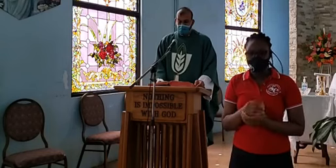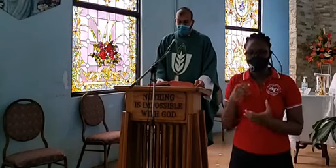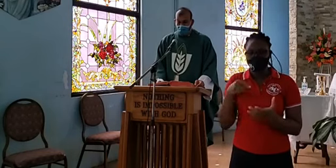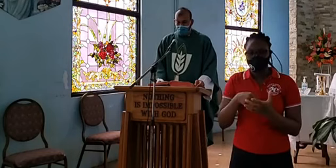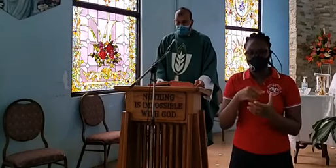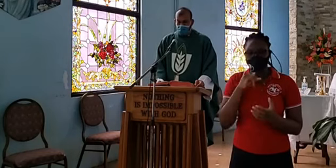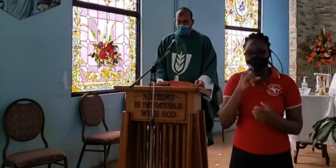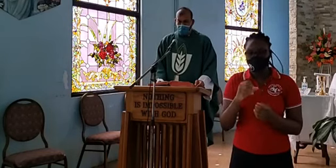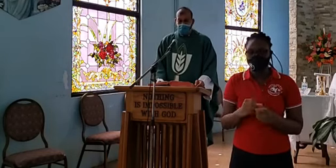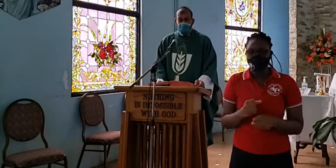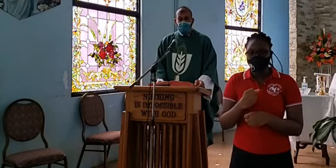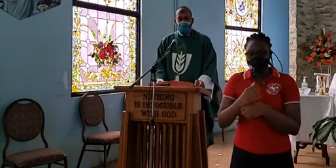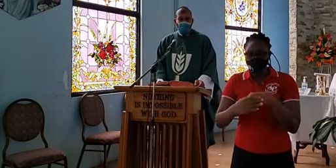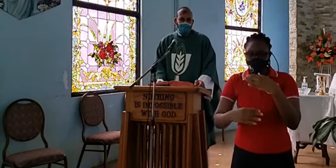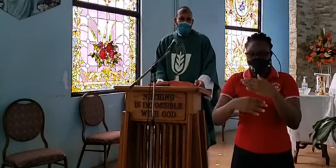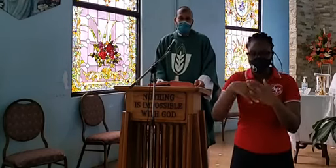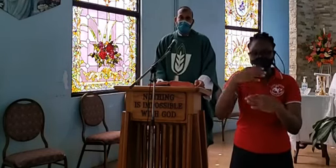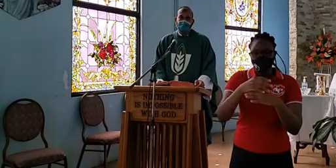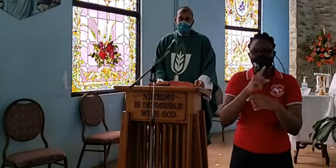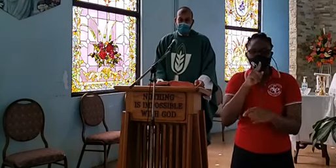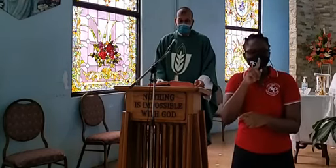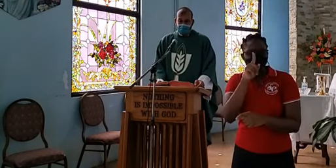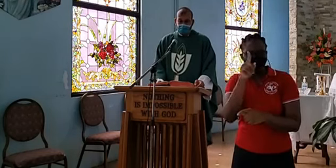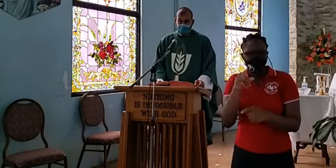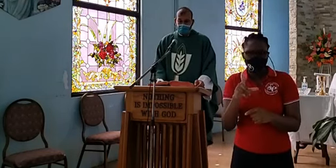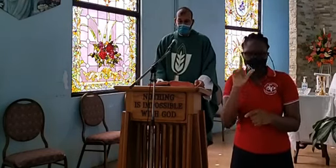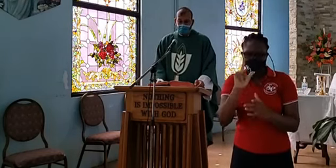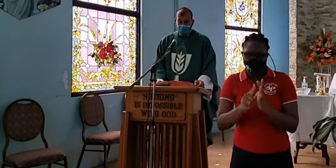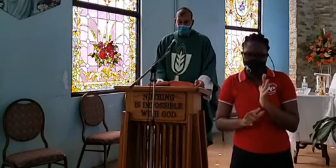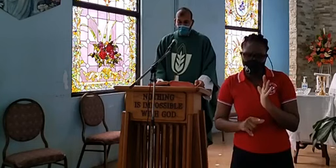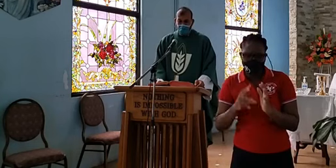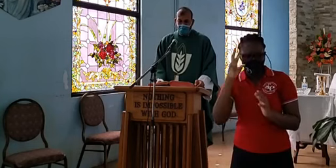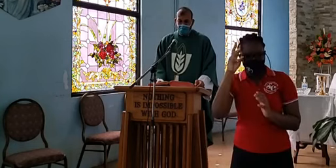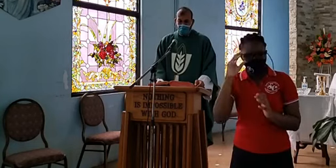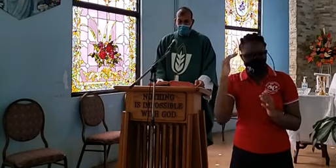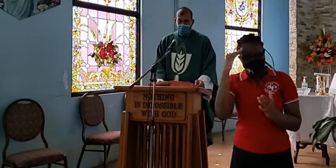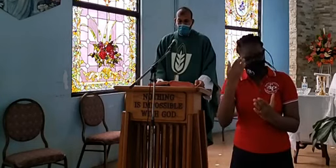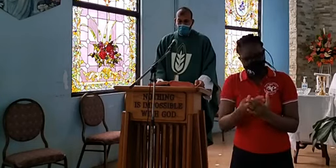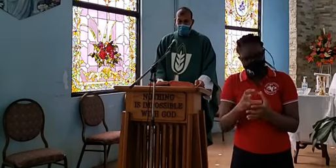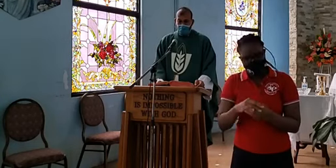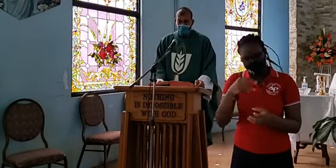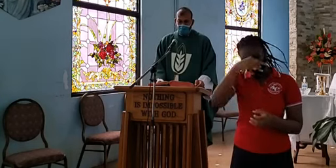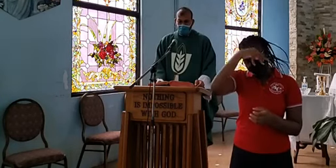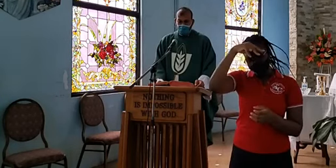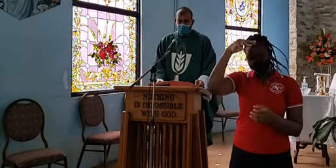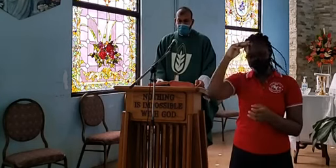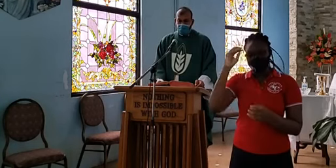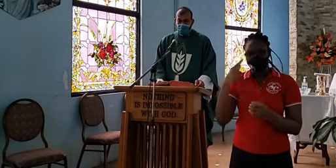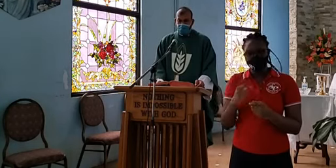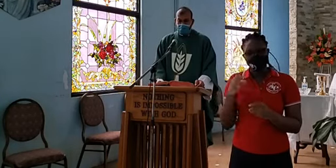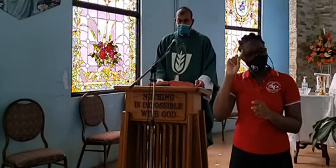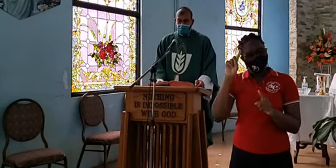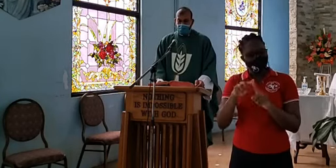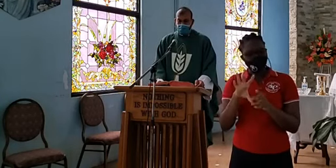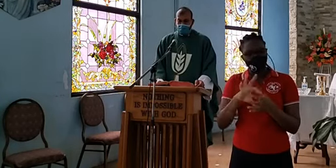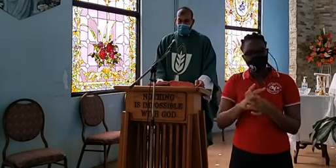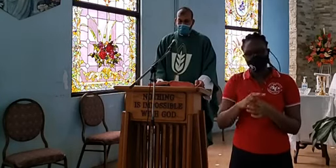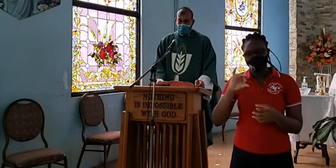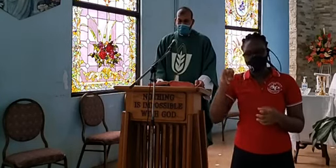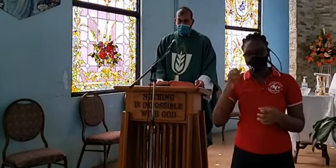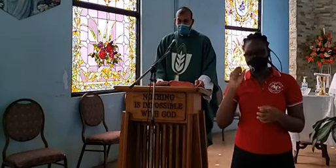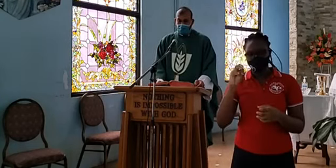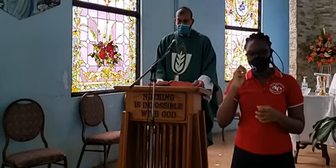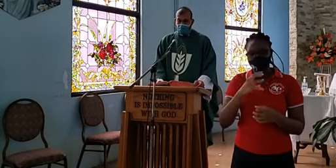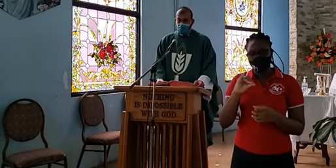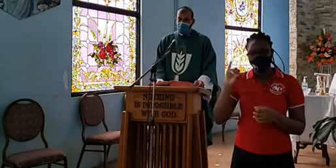This is a carpenter, surely the son of Mary, the brother of James and